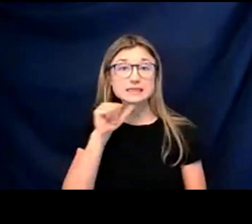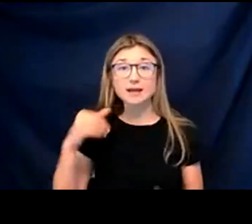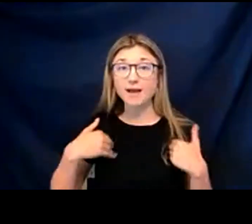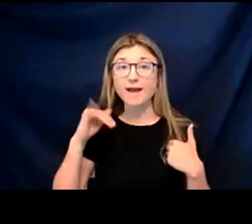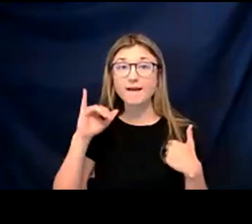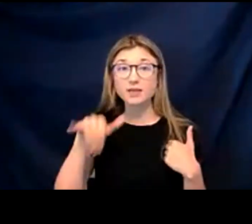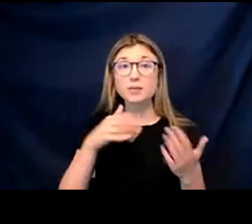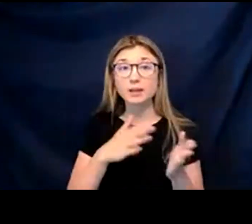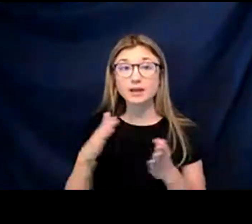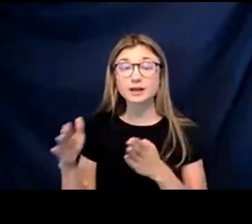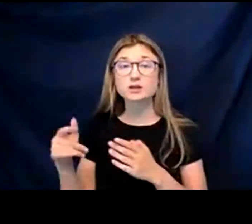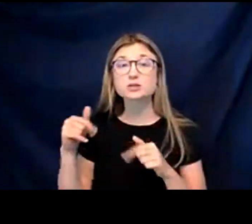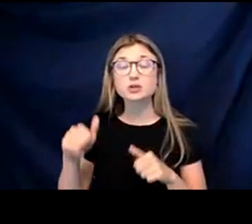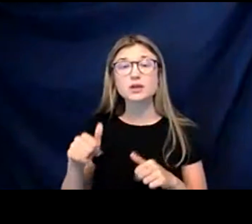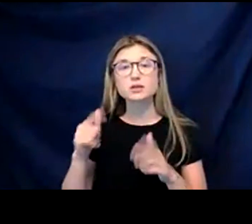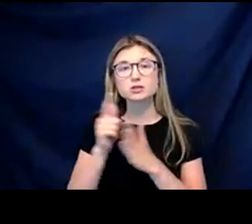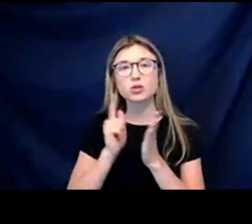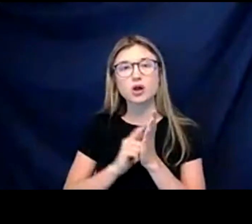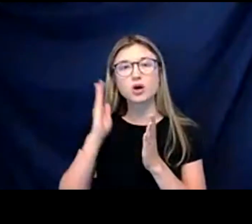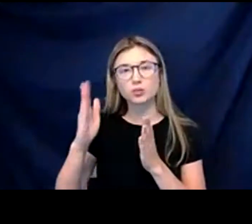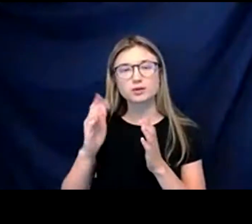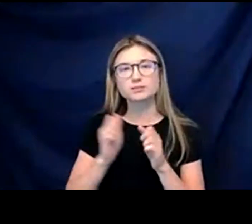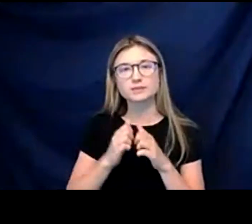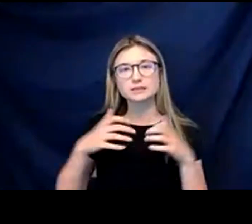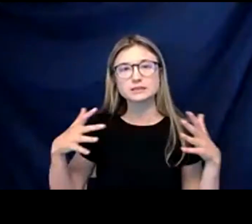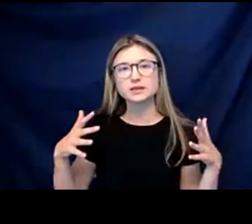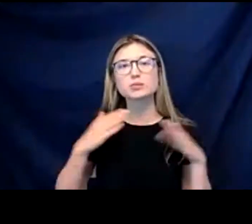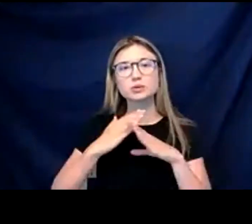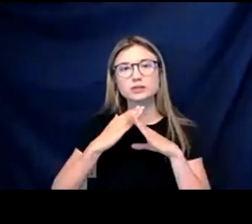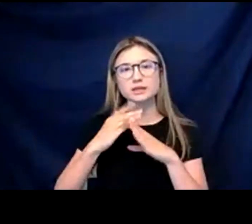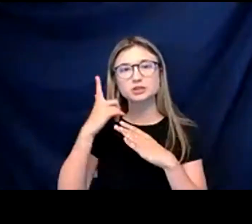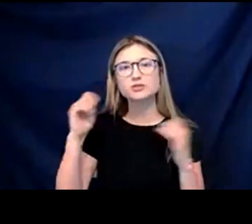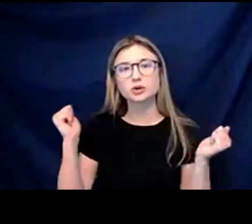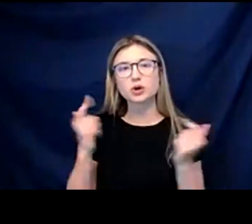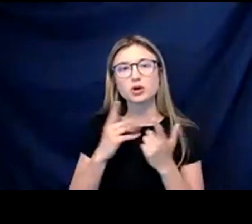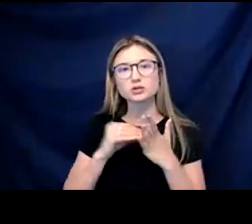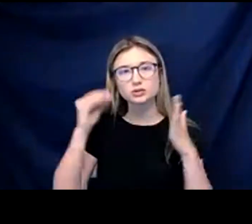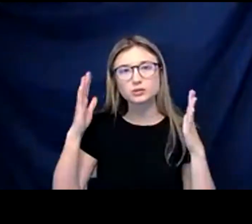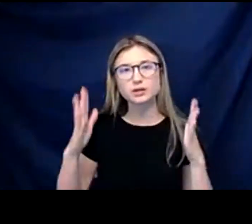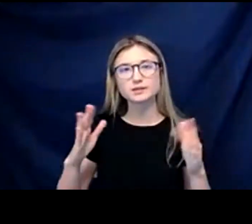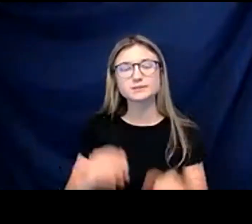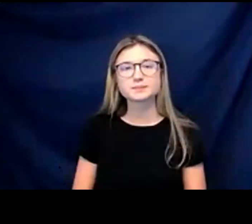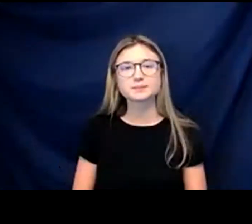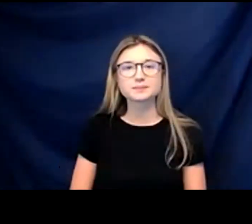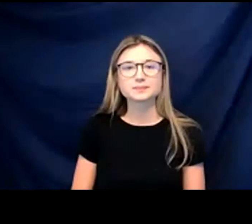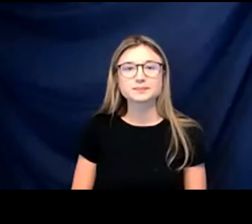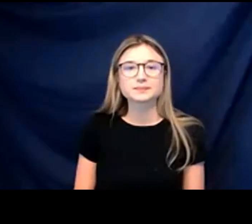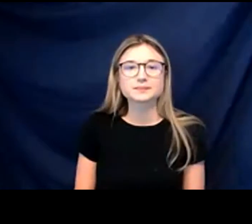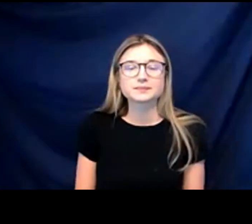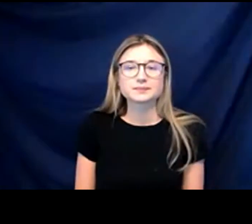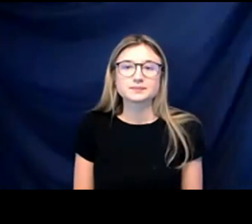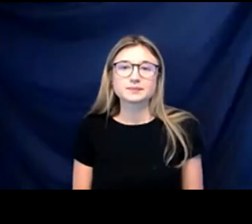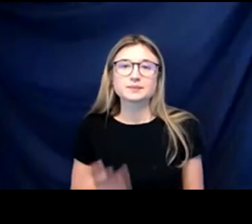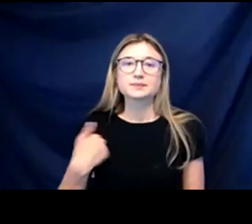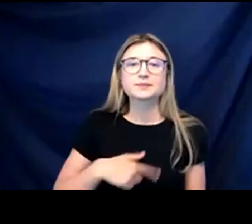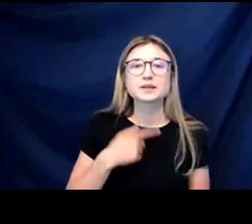legislation would have extended protection for all of our kids, all of our students, I should say. We talked about